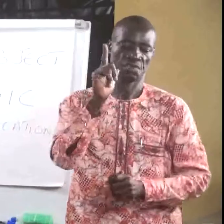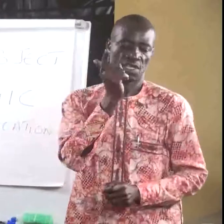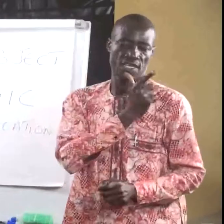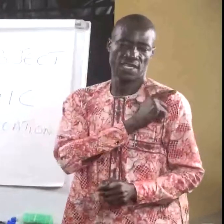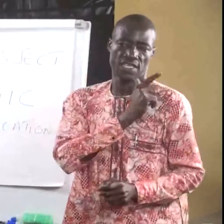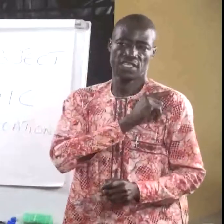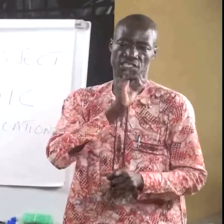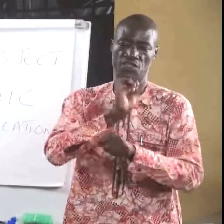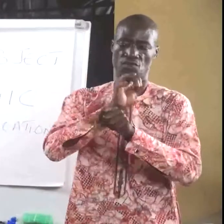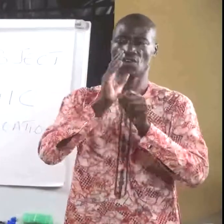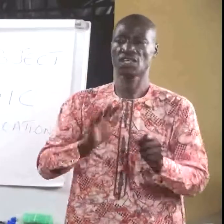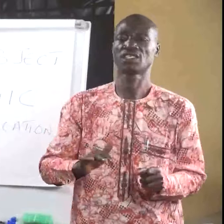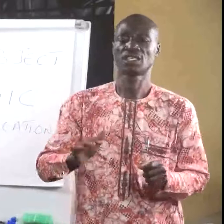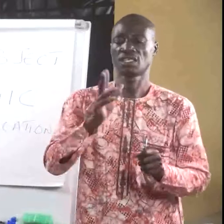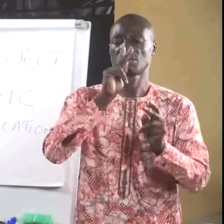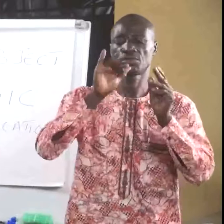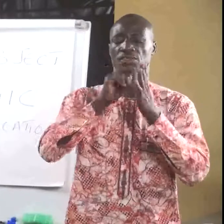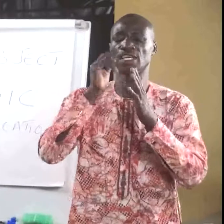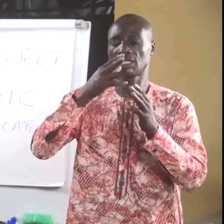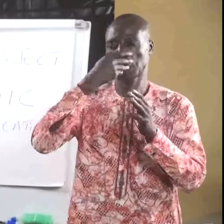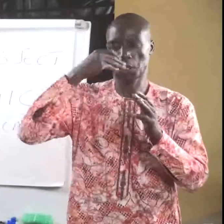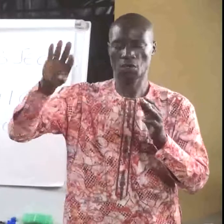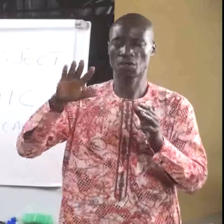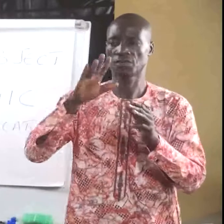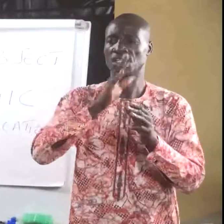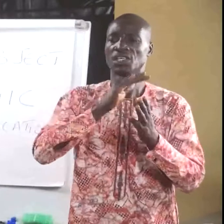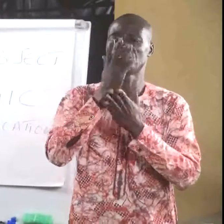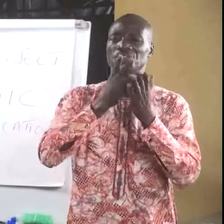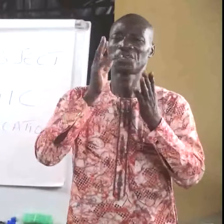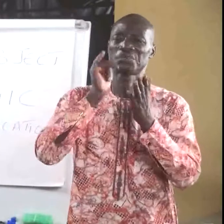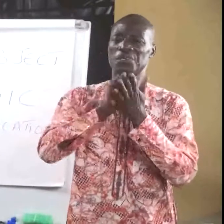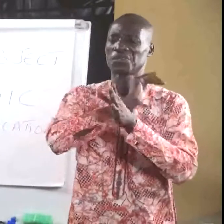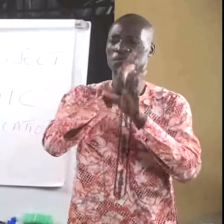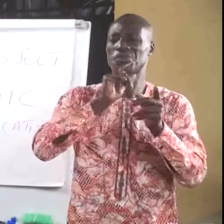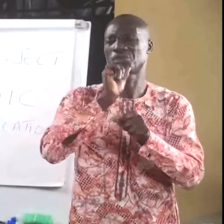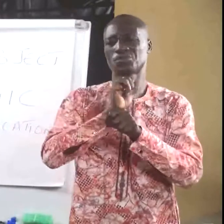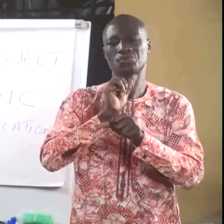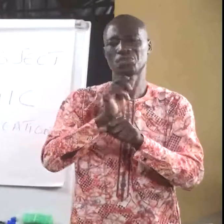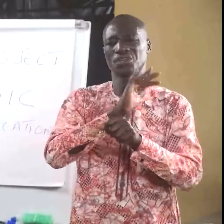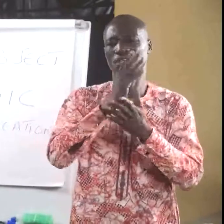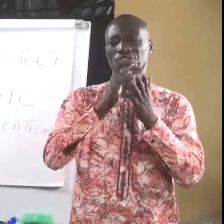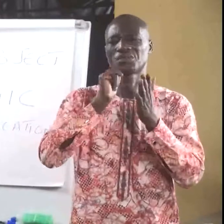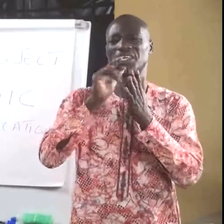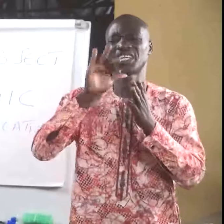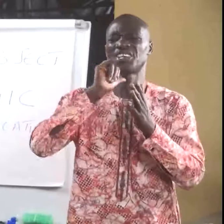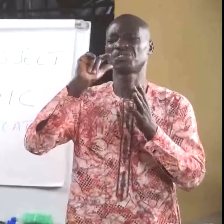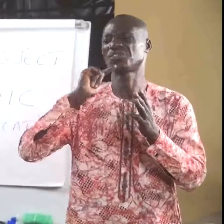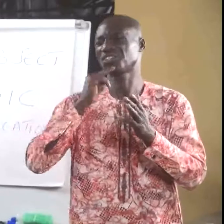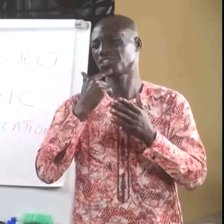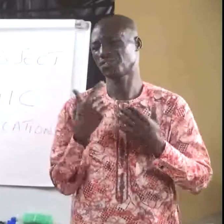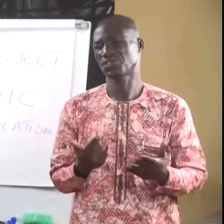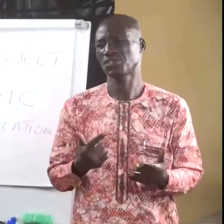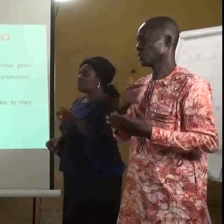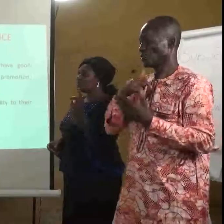public servants that are corrupt, lazy to their work, and also display indiscipline